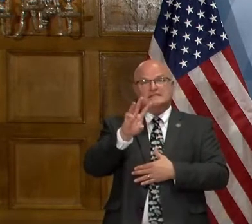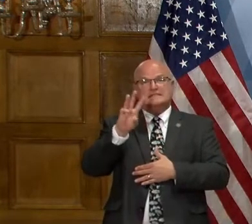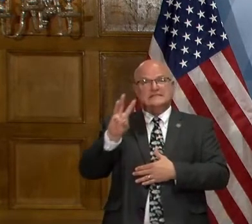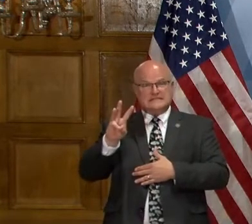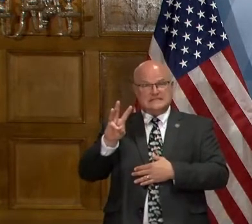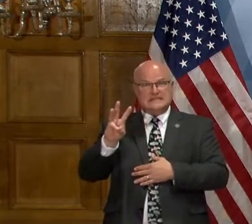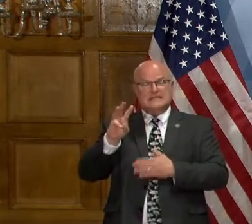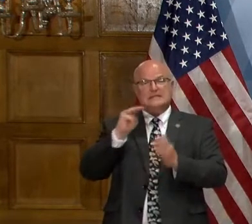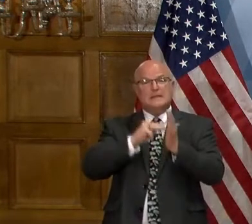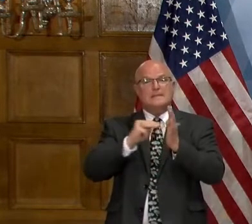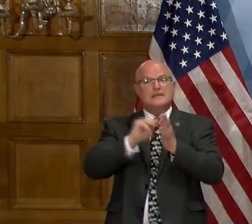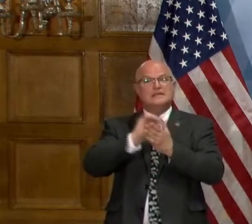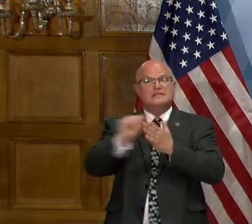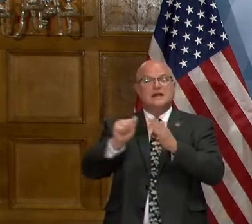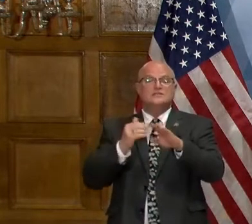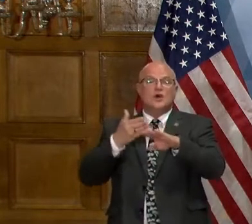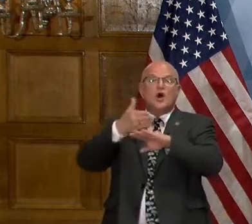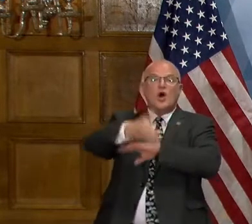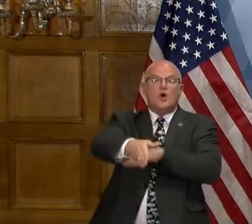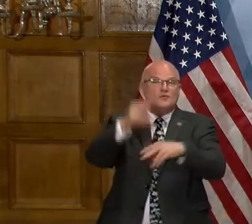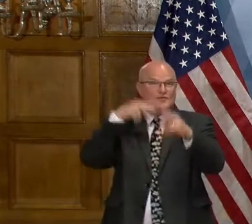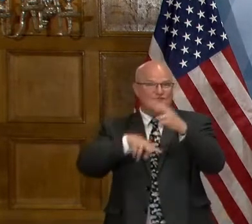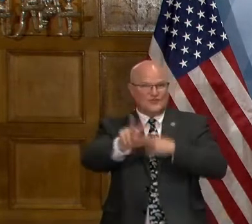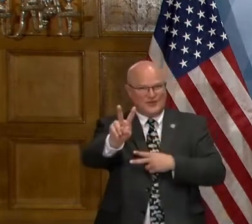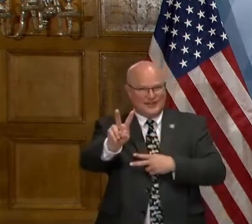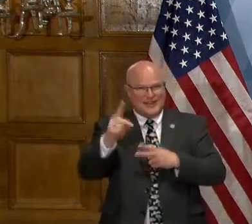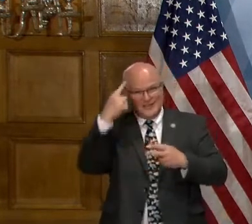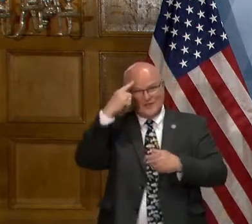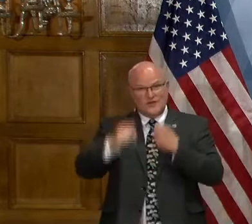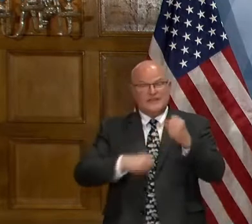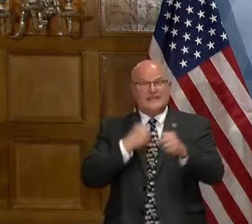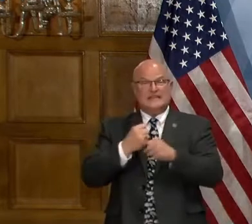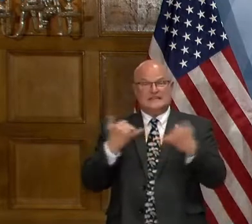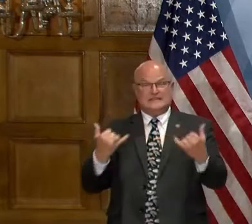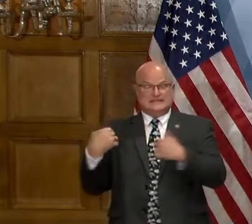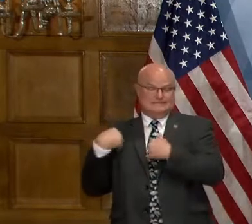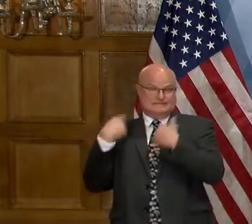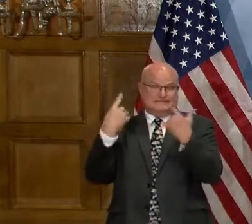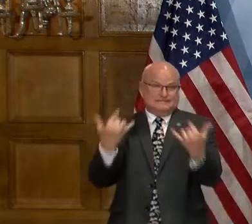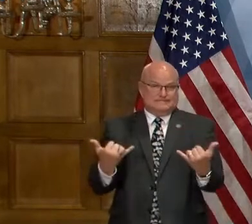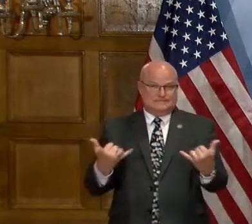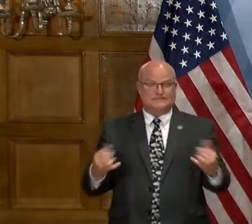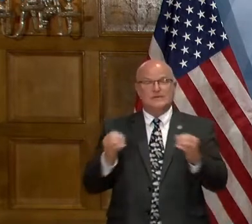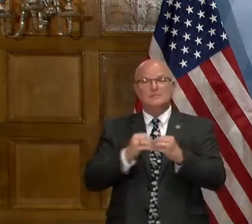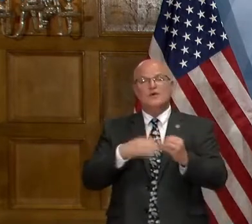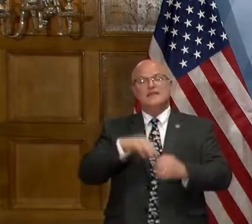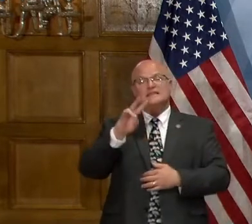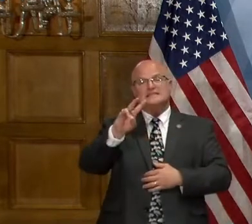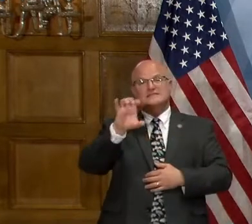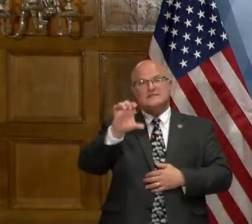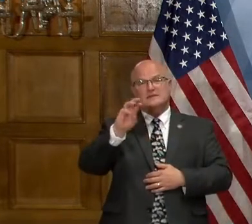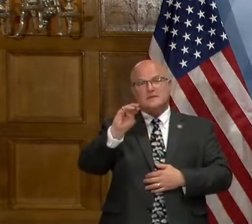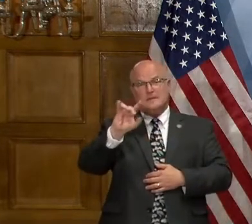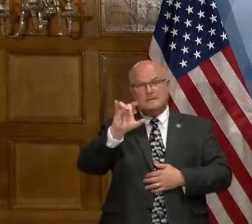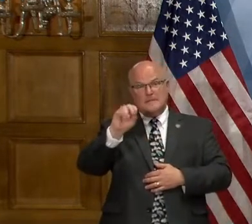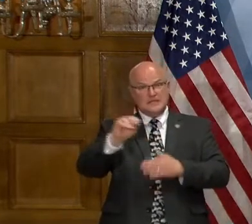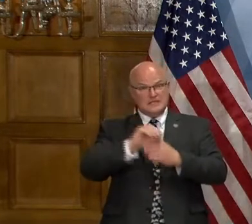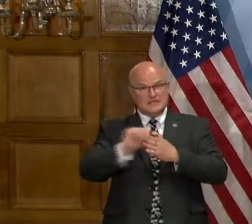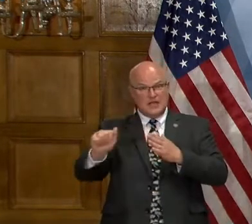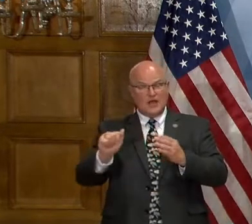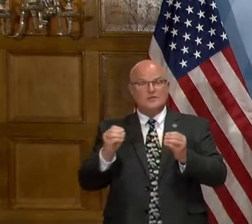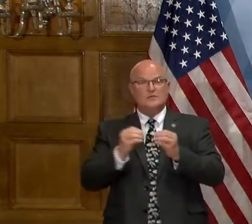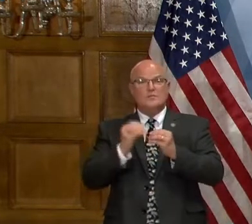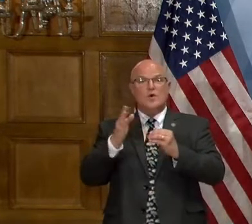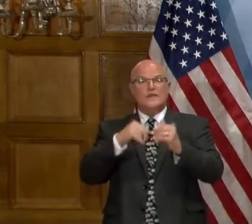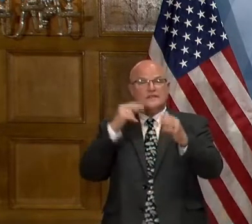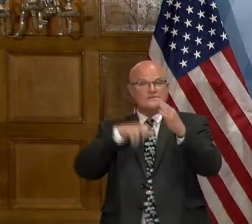$166 million over forecast. For the year to date, we have over $700 million over